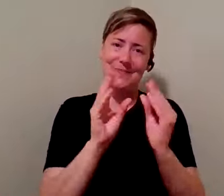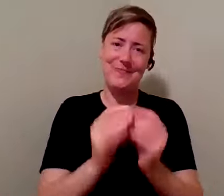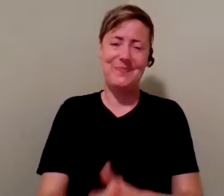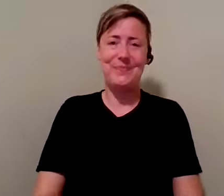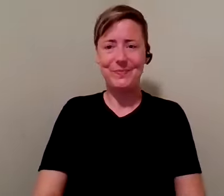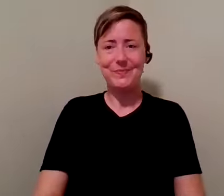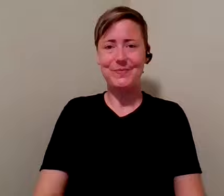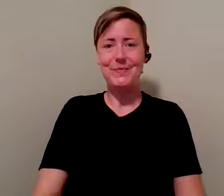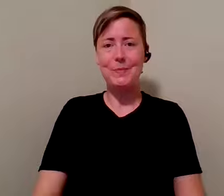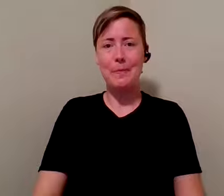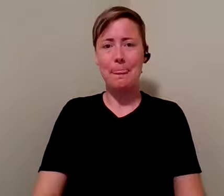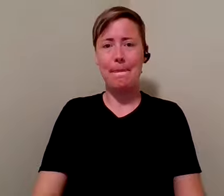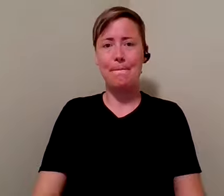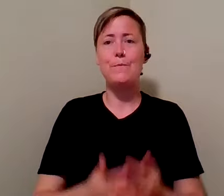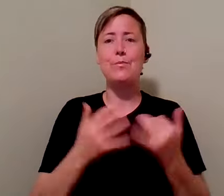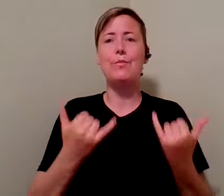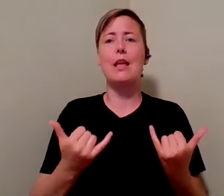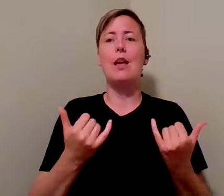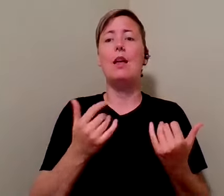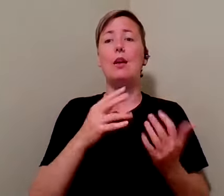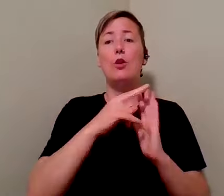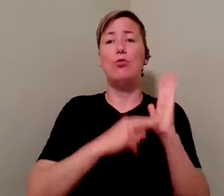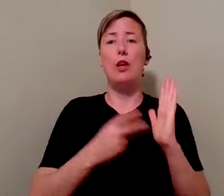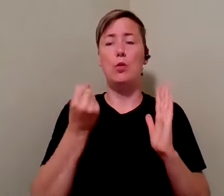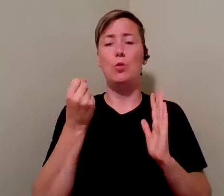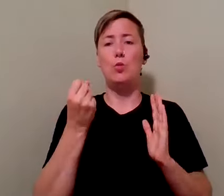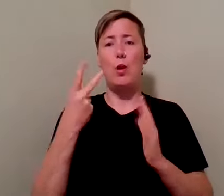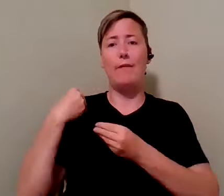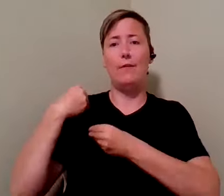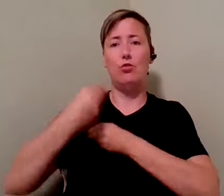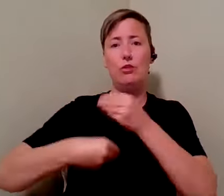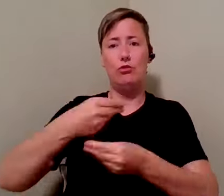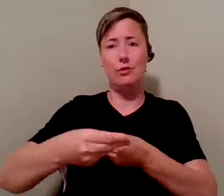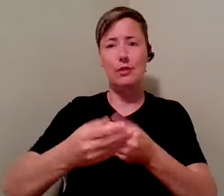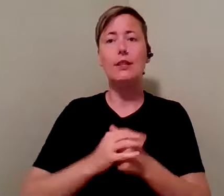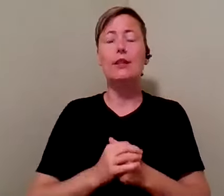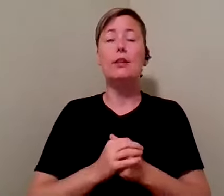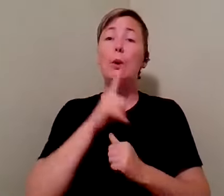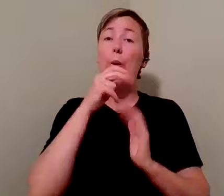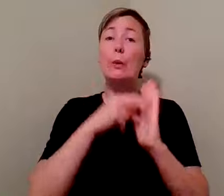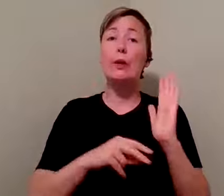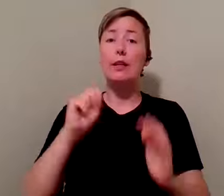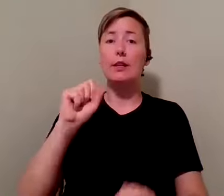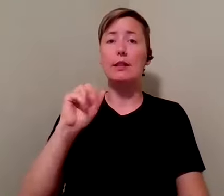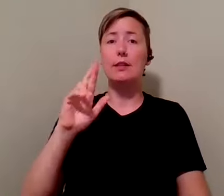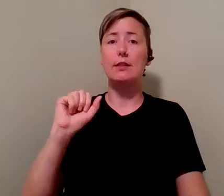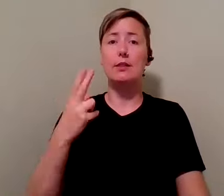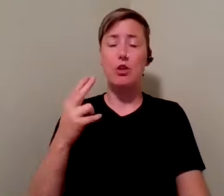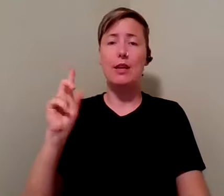And we also have our 12 traditions. And to read those, I have asked Sarah D. Thank